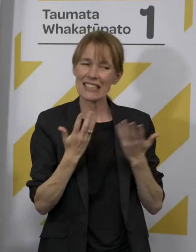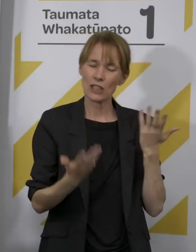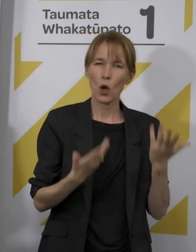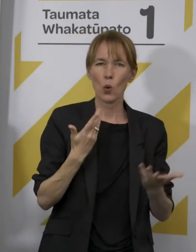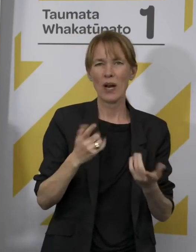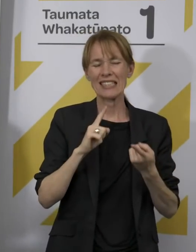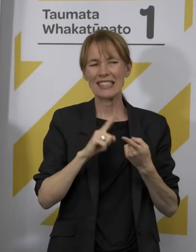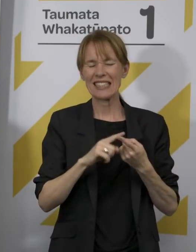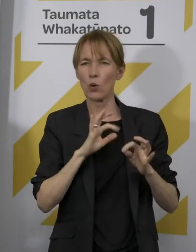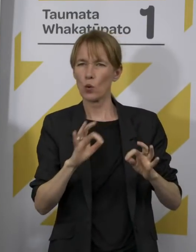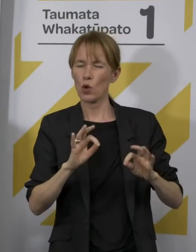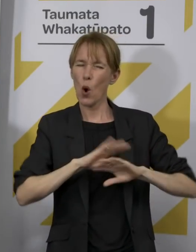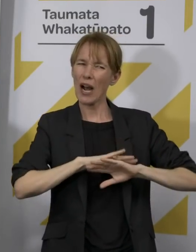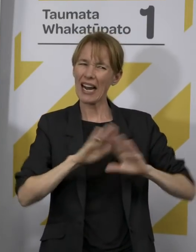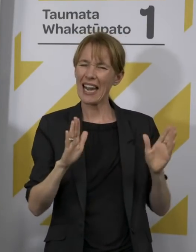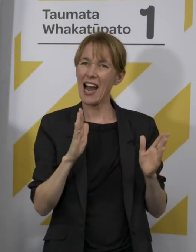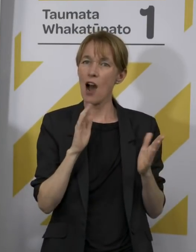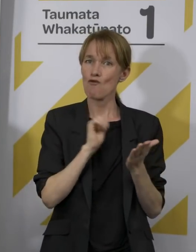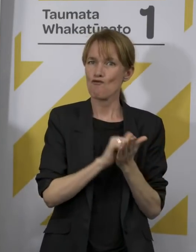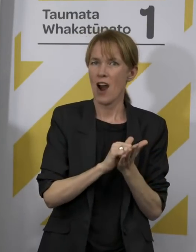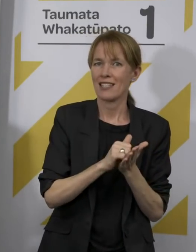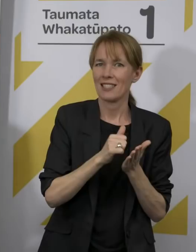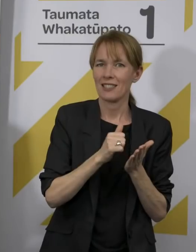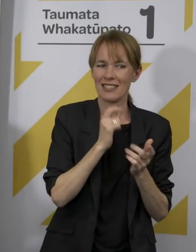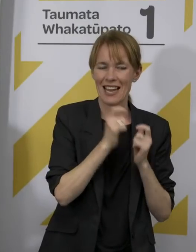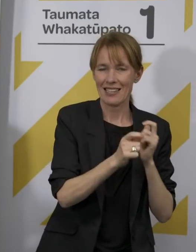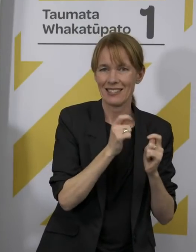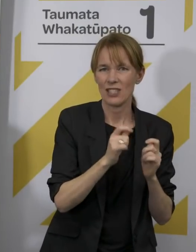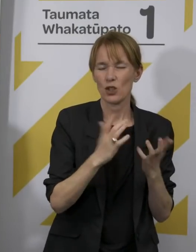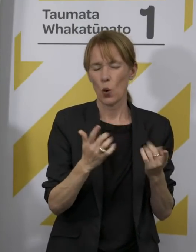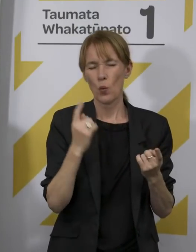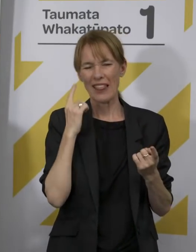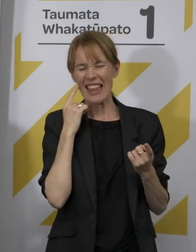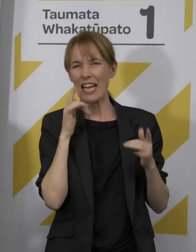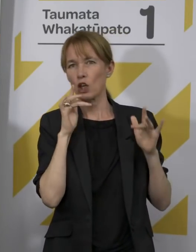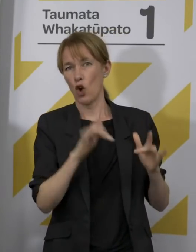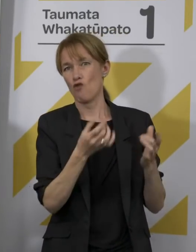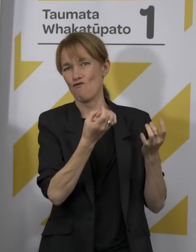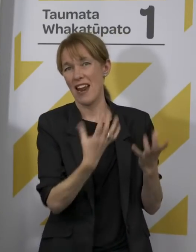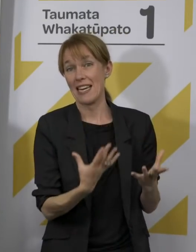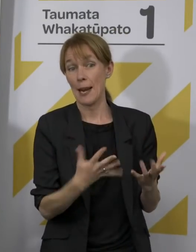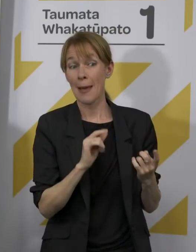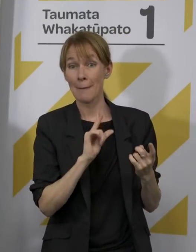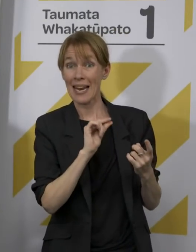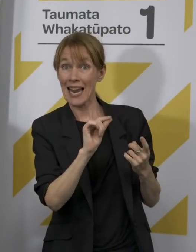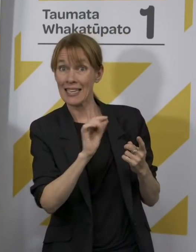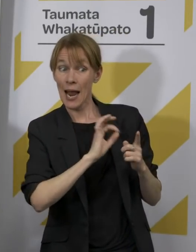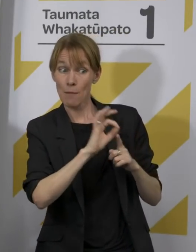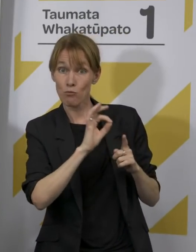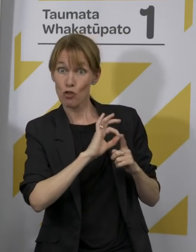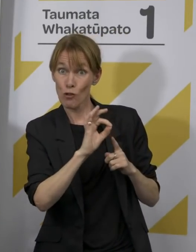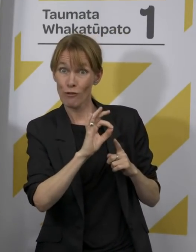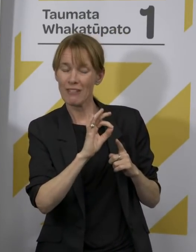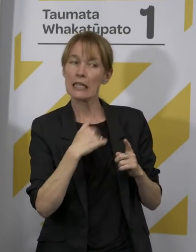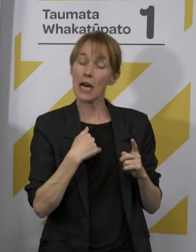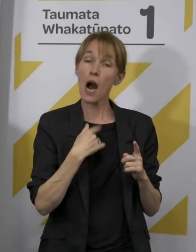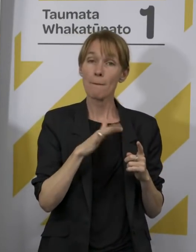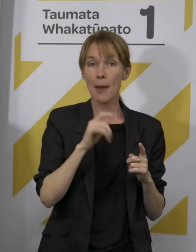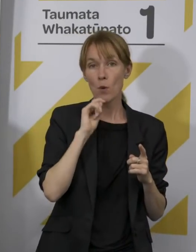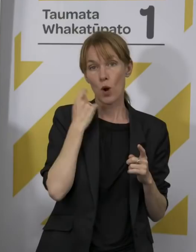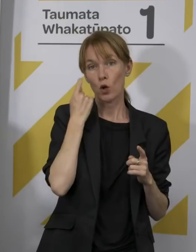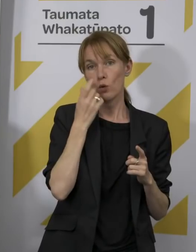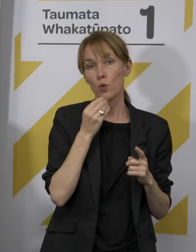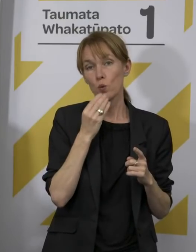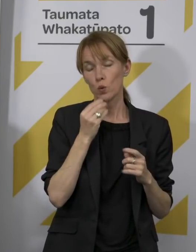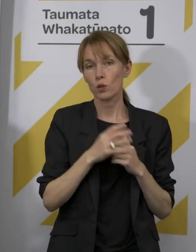at exit and entry, but we don't think it's reliable enough now. I should say the other thing we are doing is looking at the